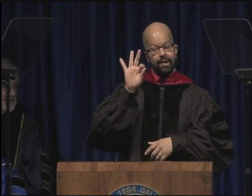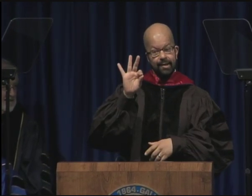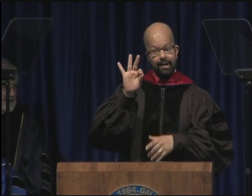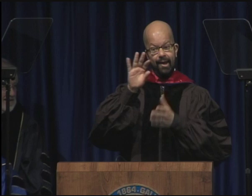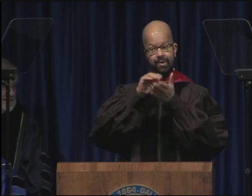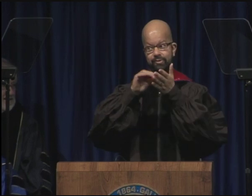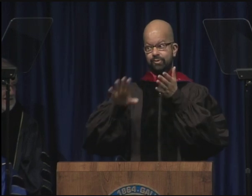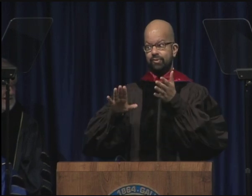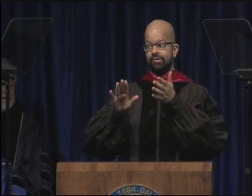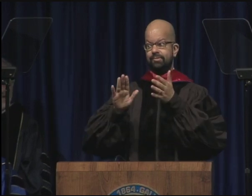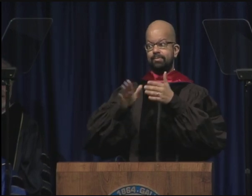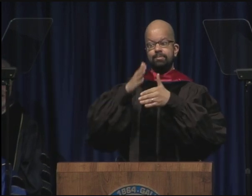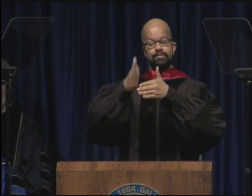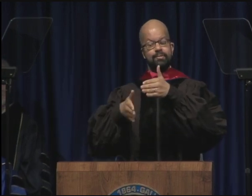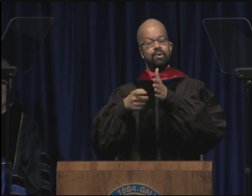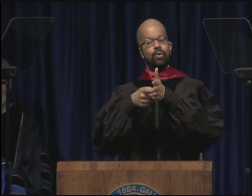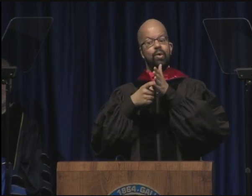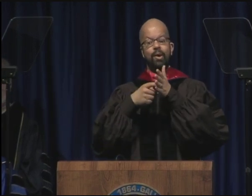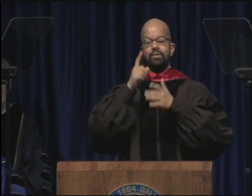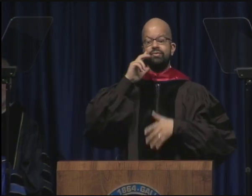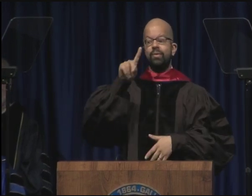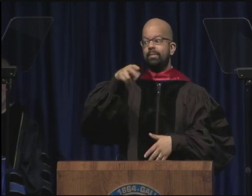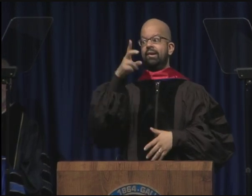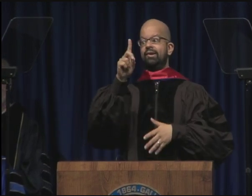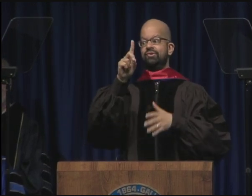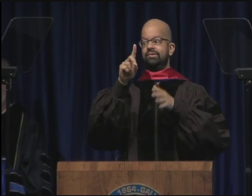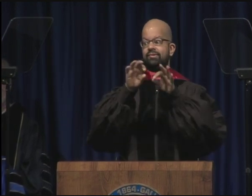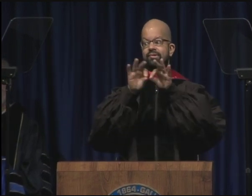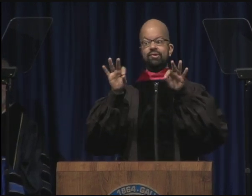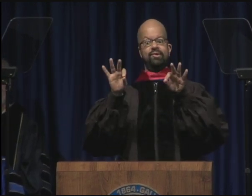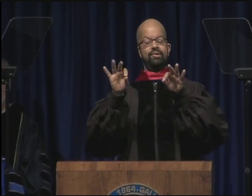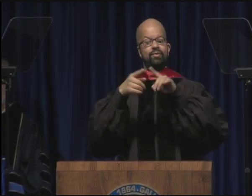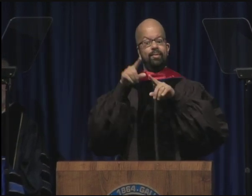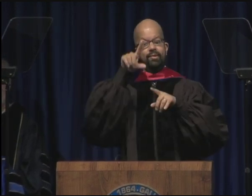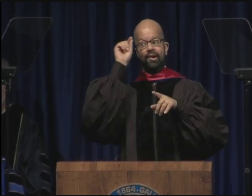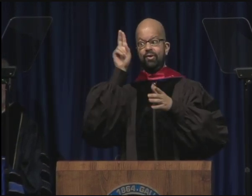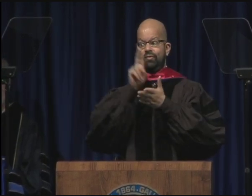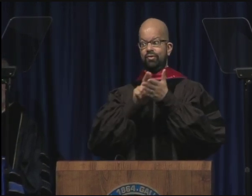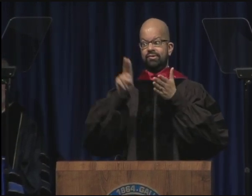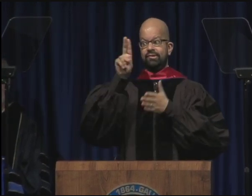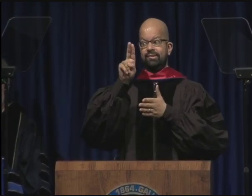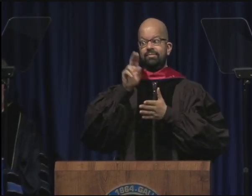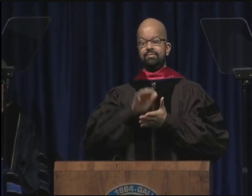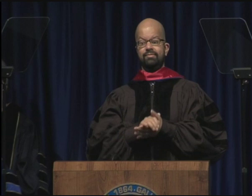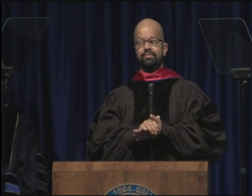This year, 9 students have completed the requirements for a PhD from Gallaudet University.